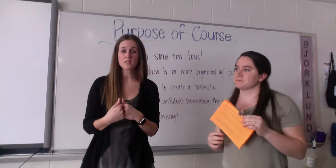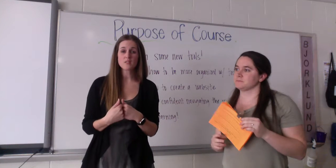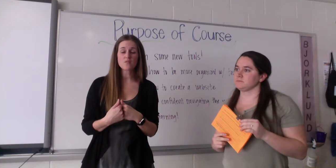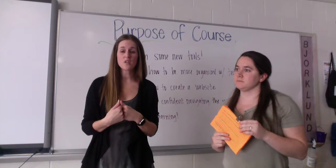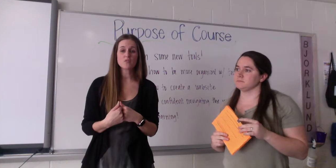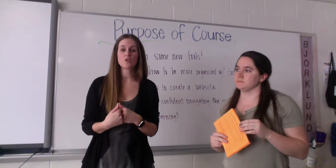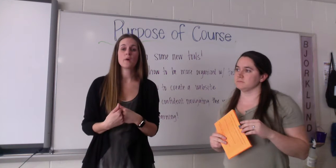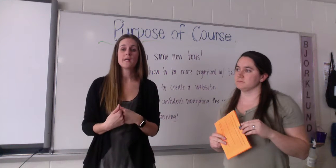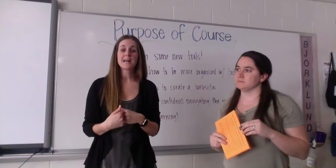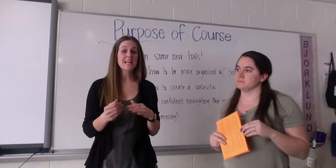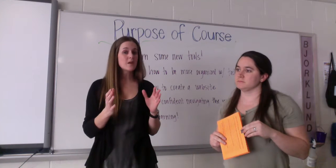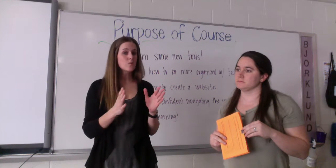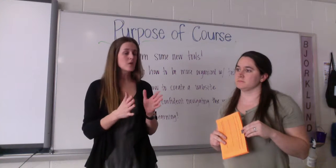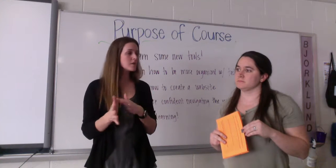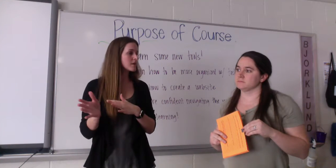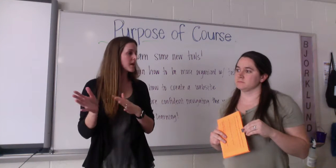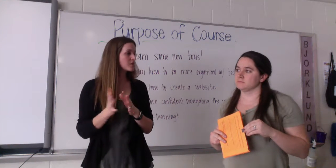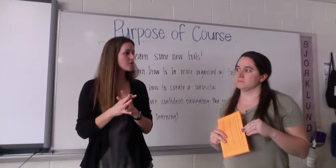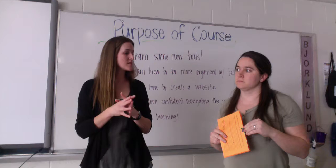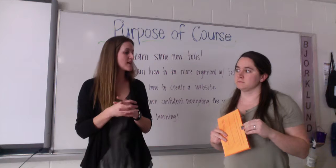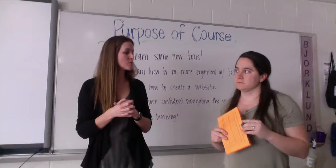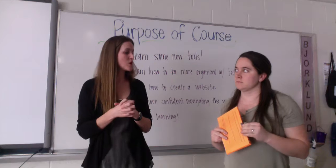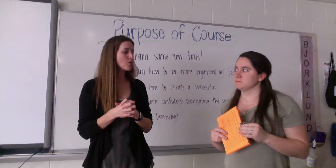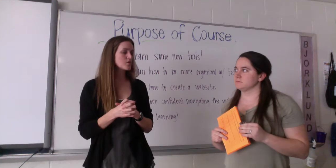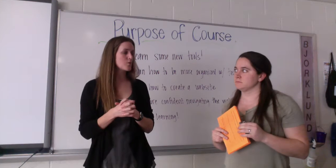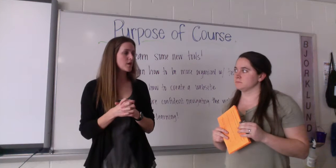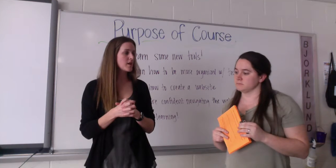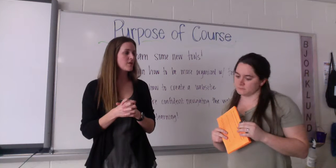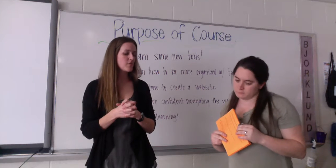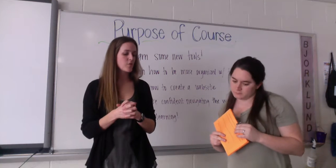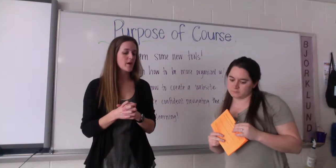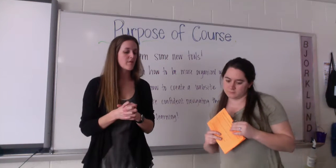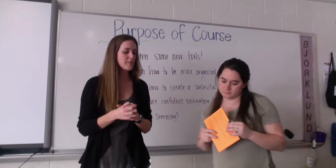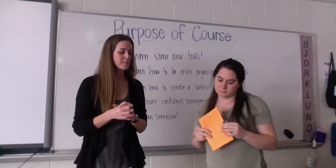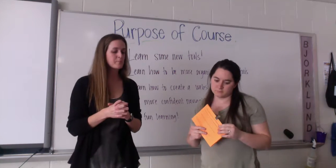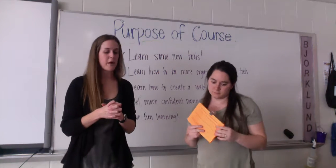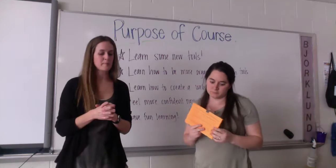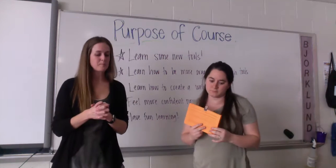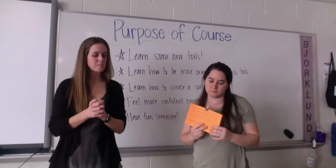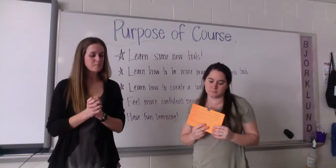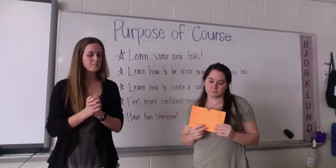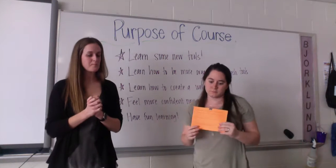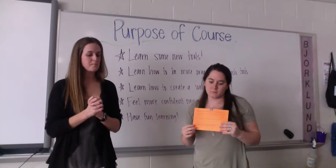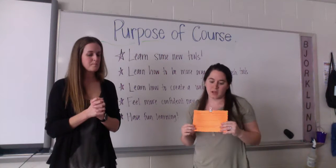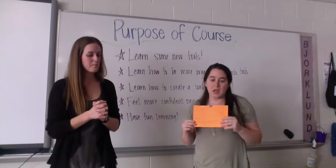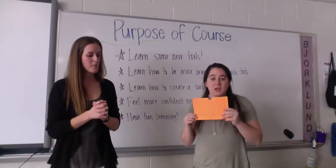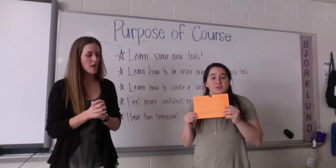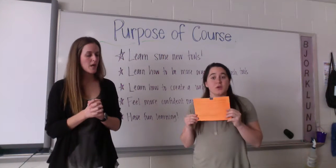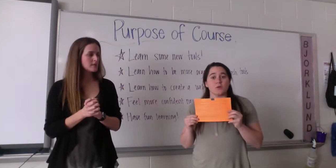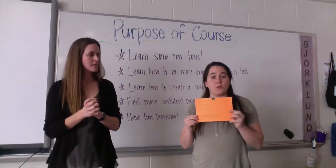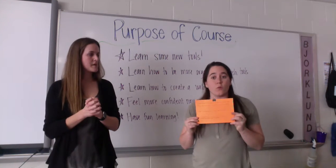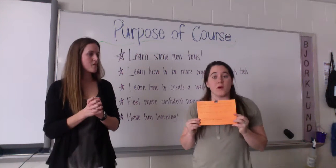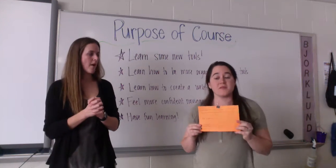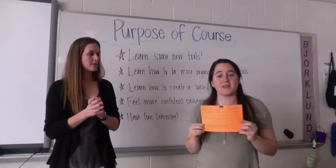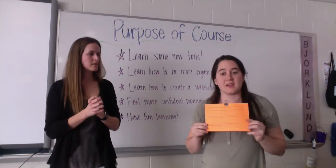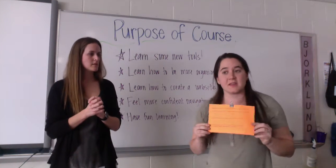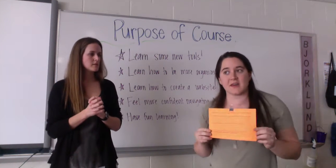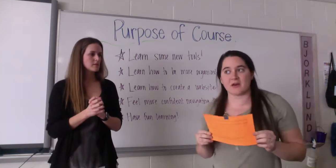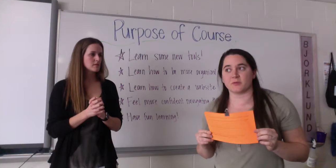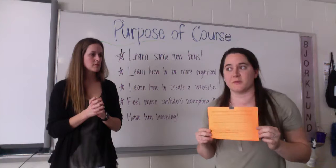websites or videos. So again, we're kind of doing this as we go, so we're kind of up for whatever. But so one thing that